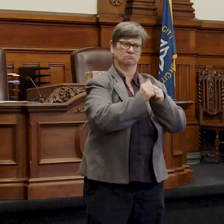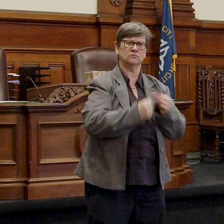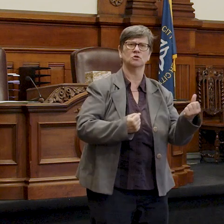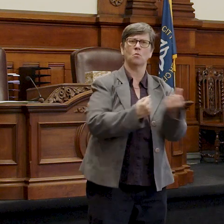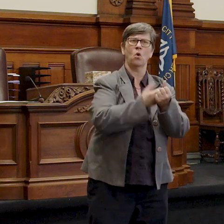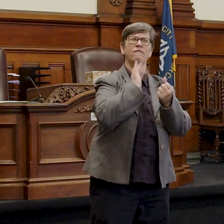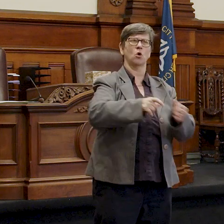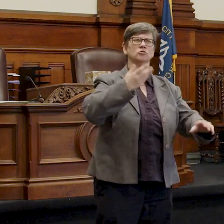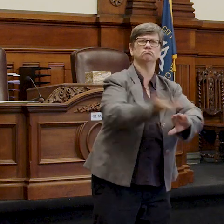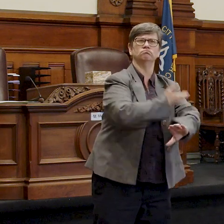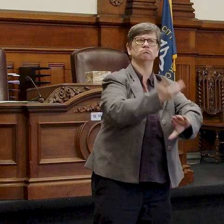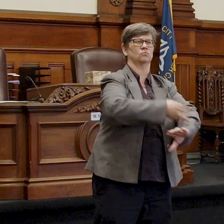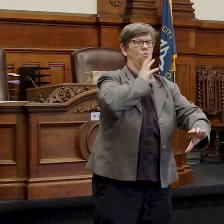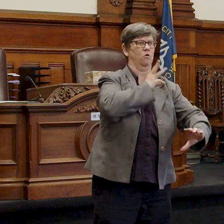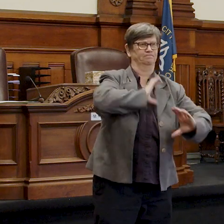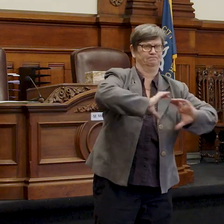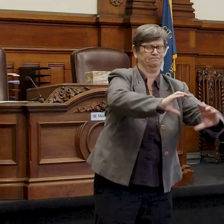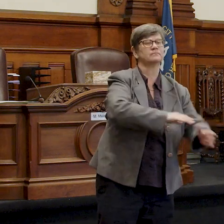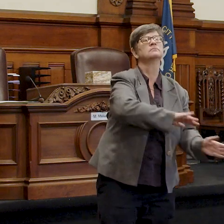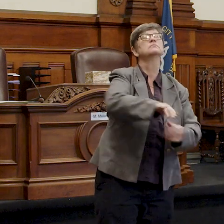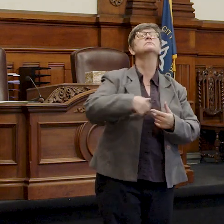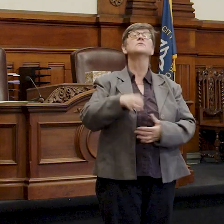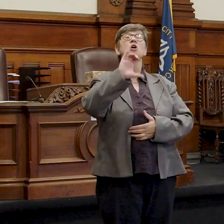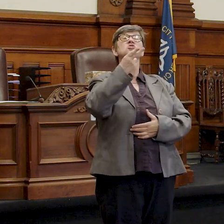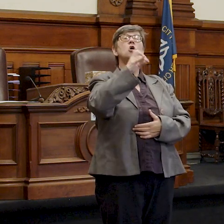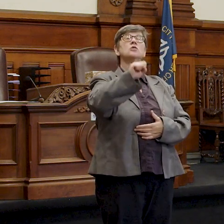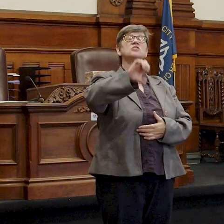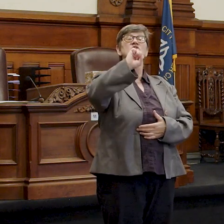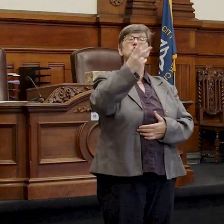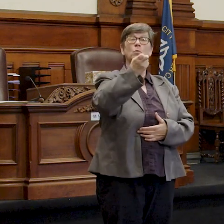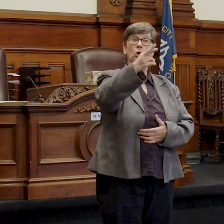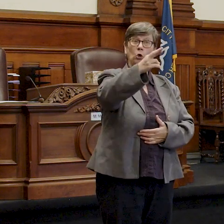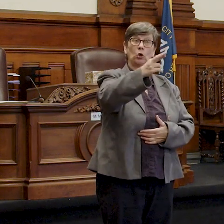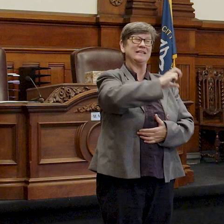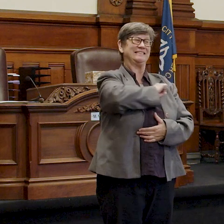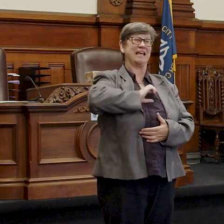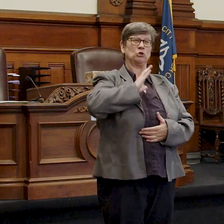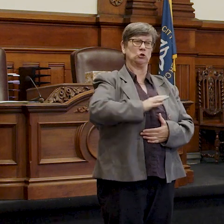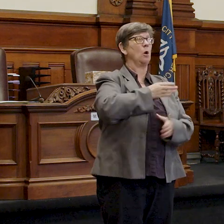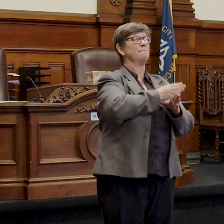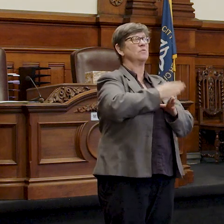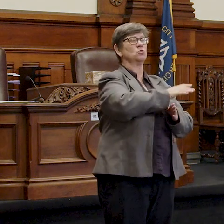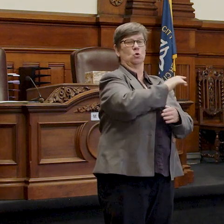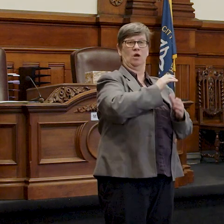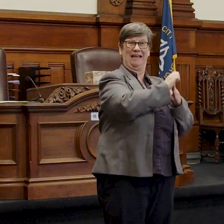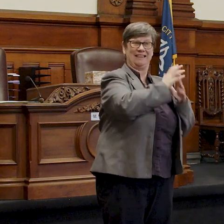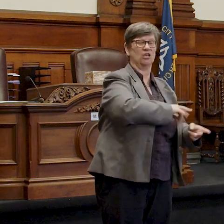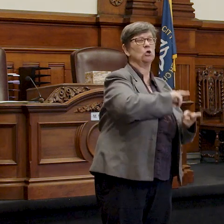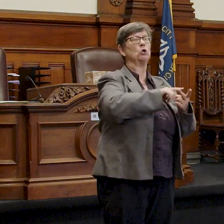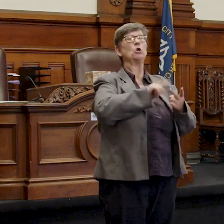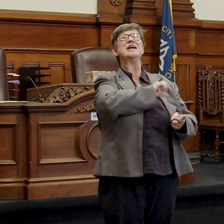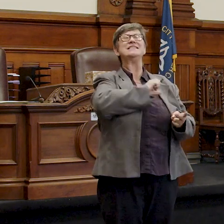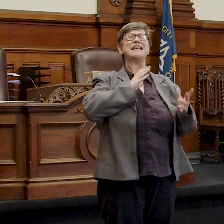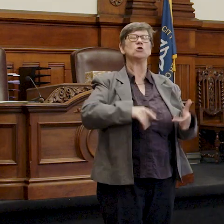congressional delegation in Washington, Senate Majority Leader Charles Schumer and Senator Kirsten Gillibrand and Congressman Joe Morelli, as well as our